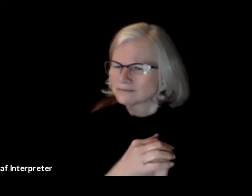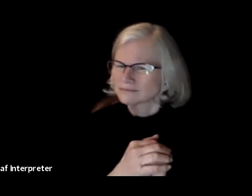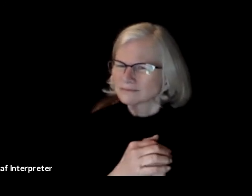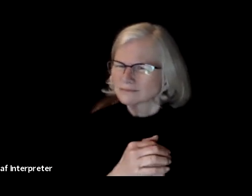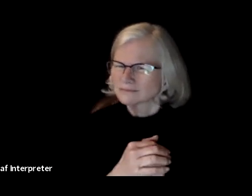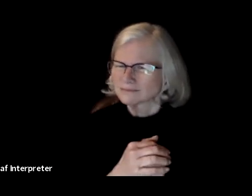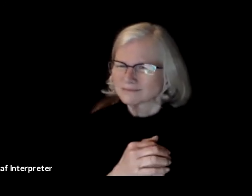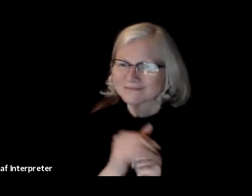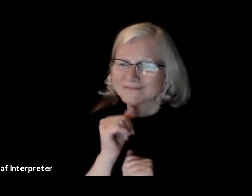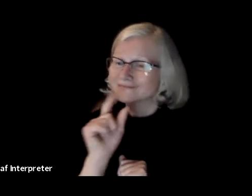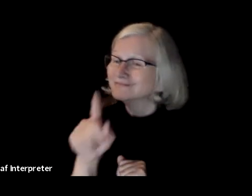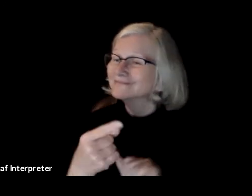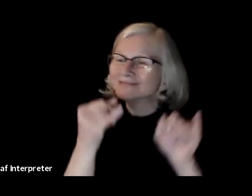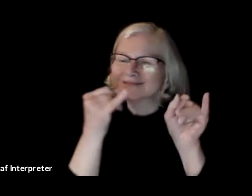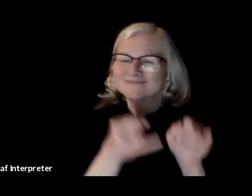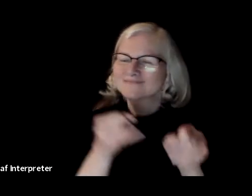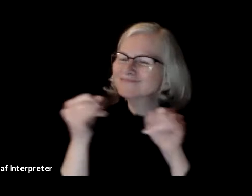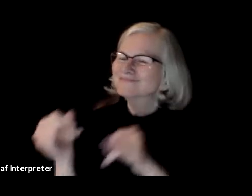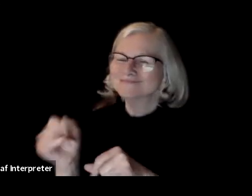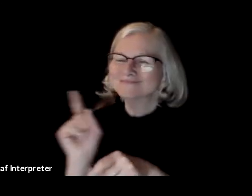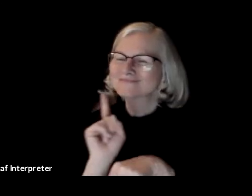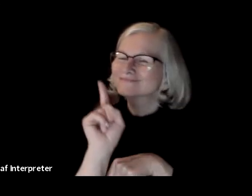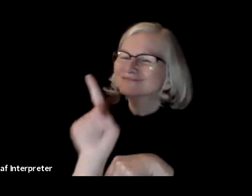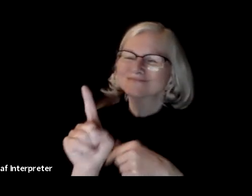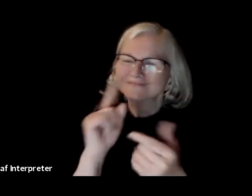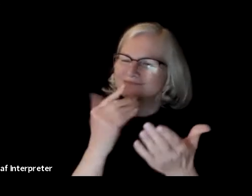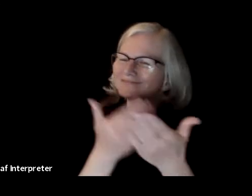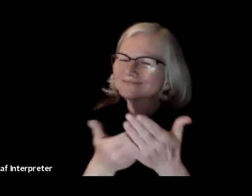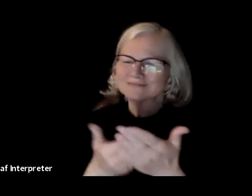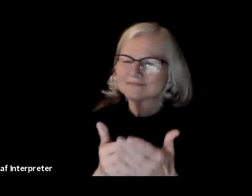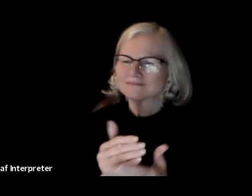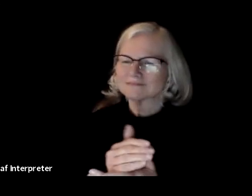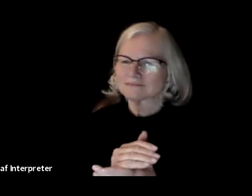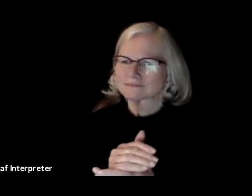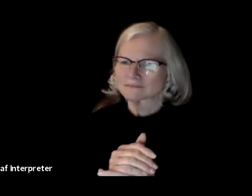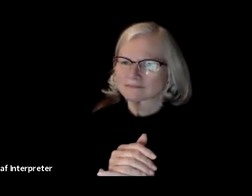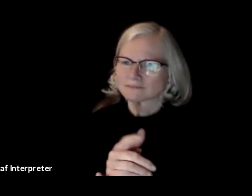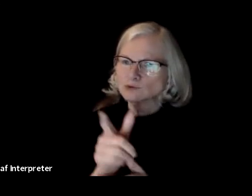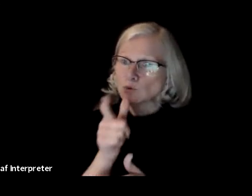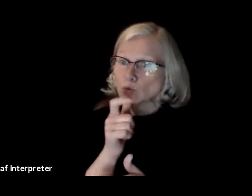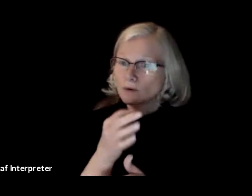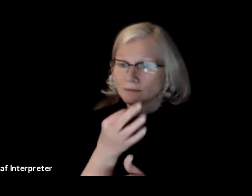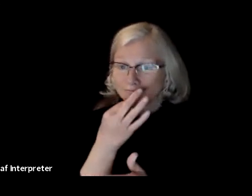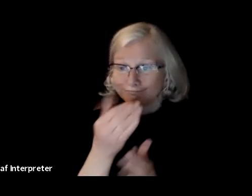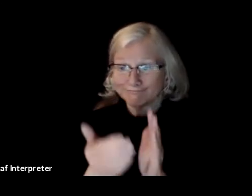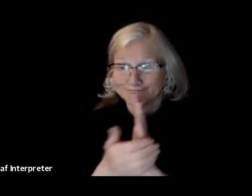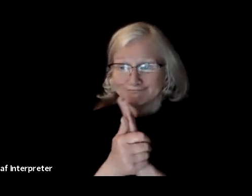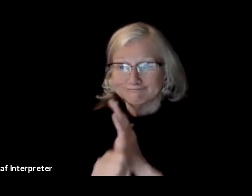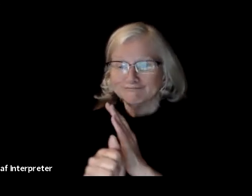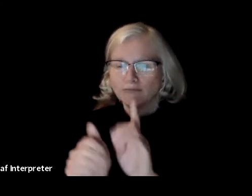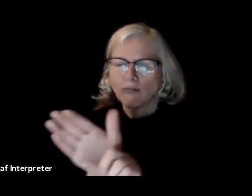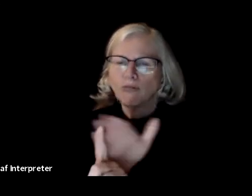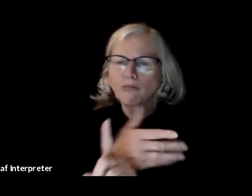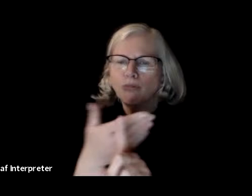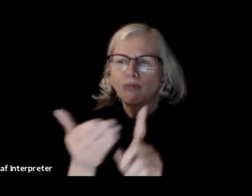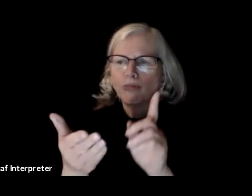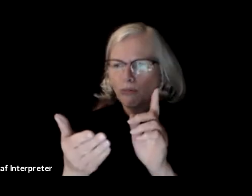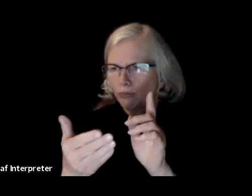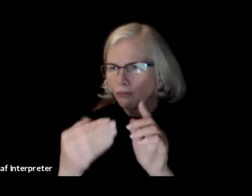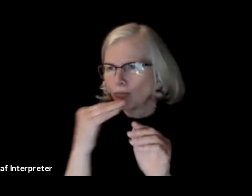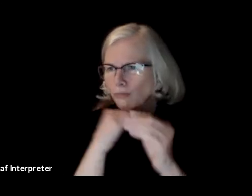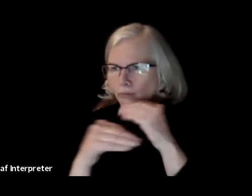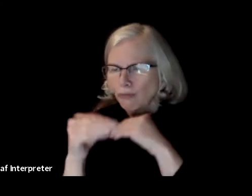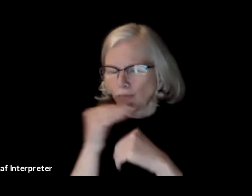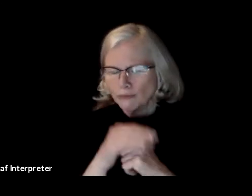eligibility verification, but how can we be smart at getting the vaccines deeper into the communities? And is there, from